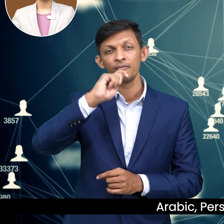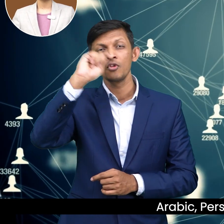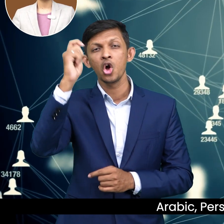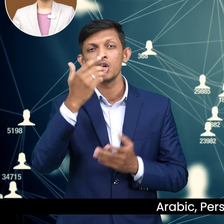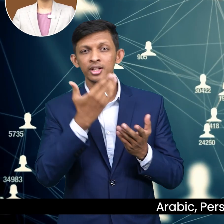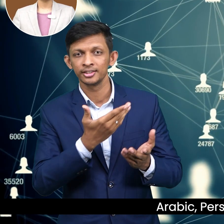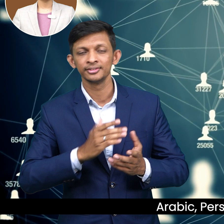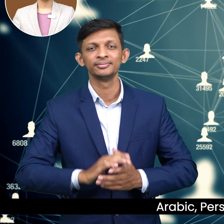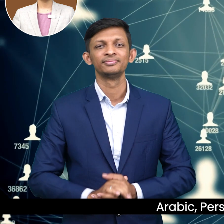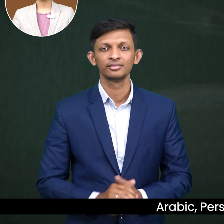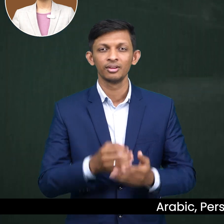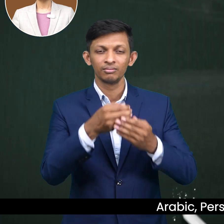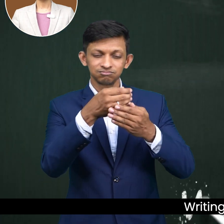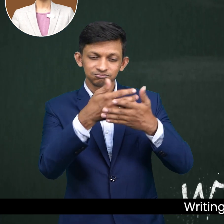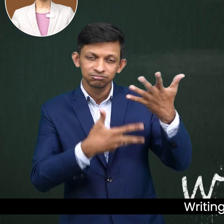English.